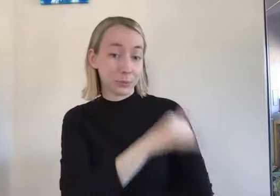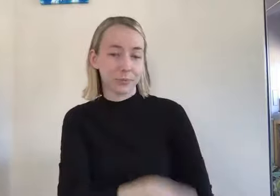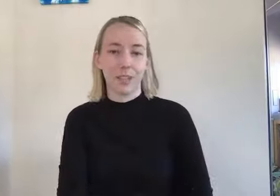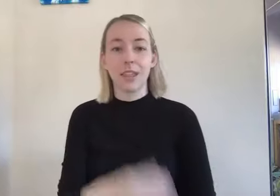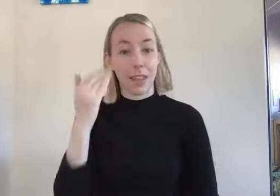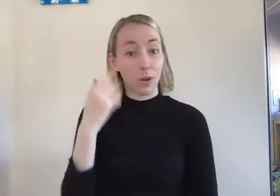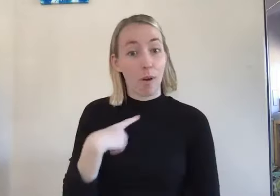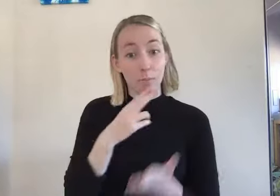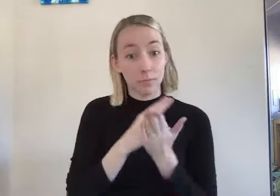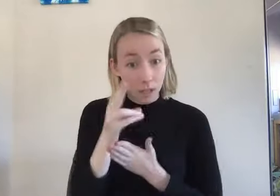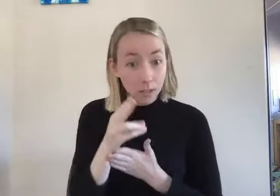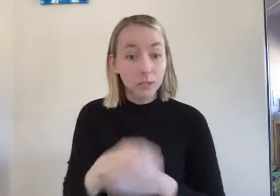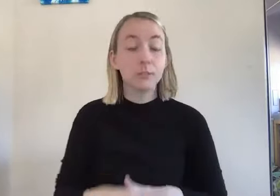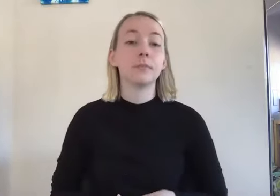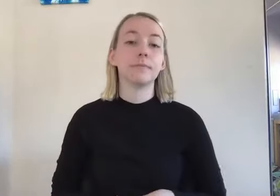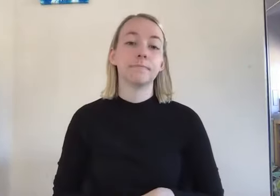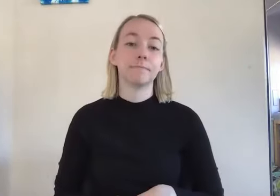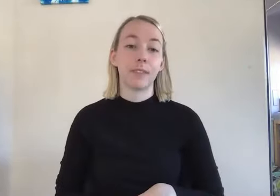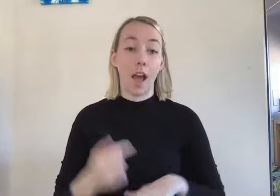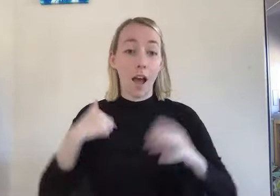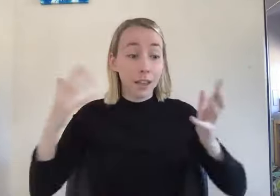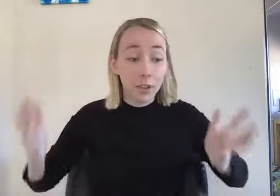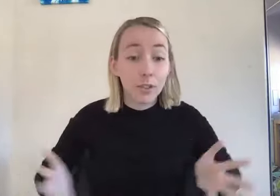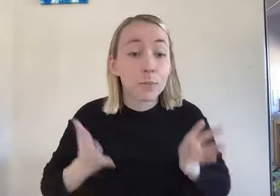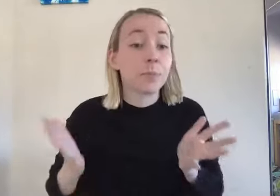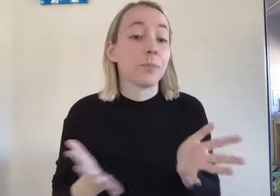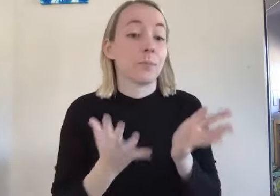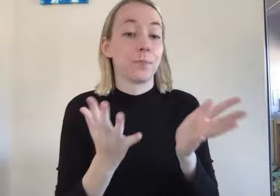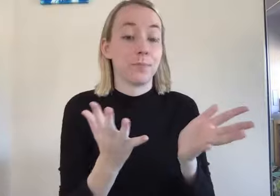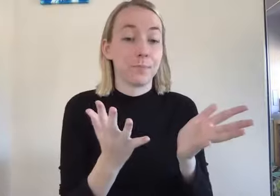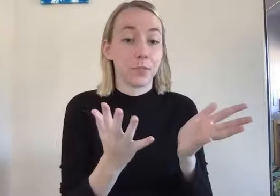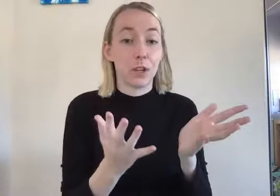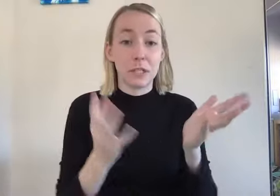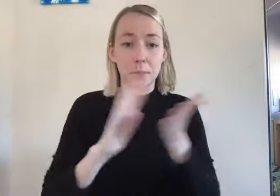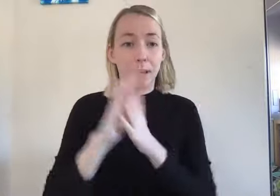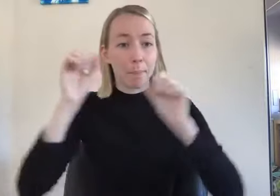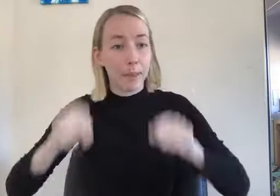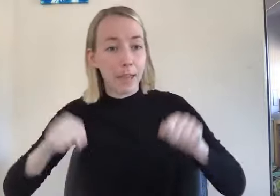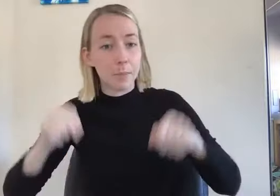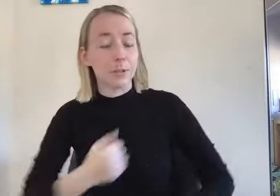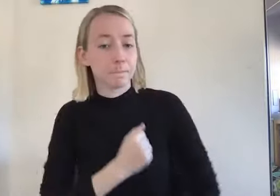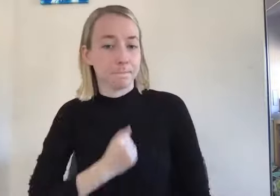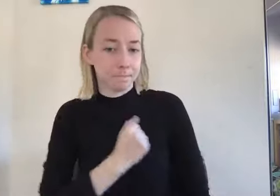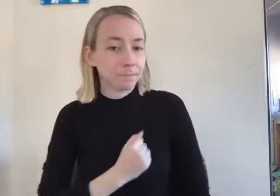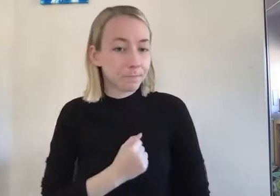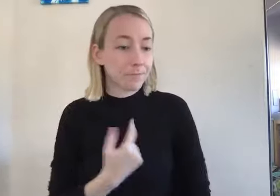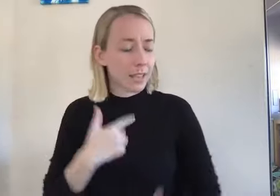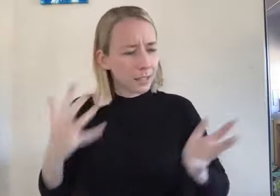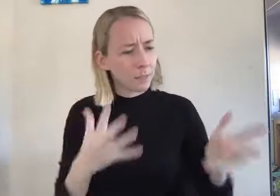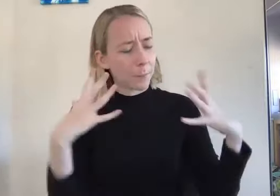can too. And they know I'm telling the truth. And what I do is I encourage them to be able to do their amends.